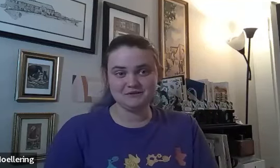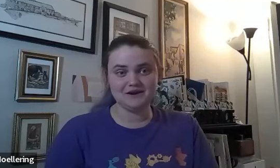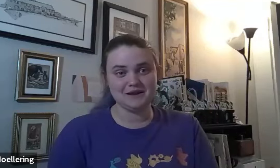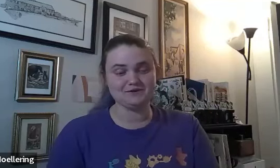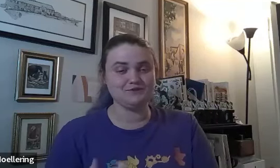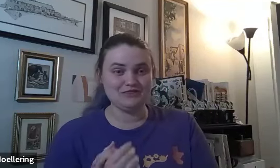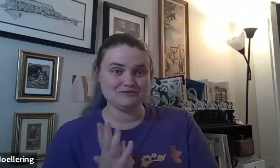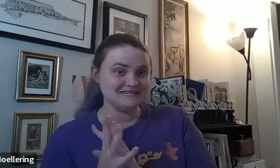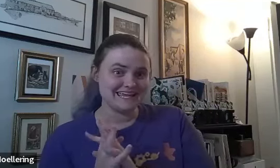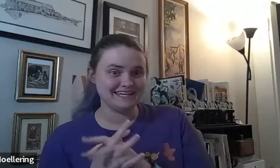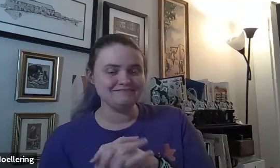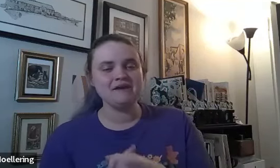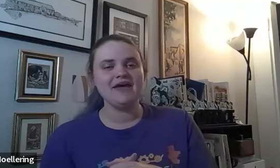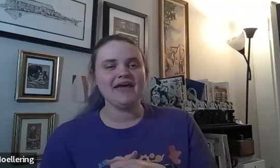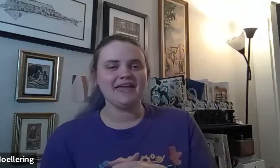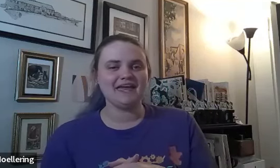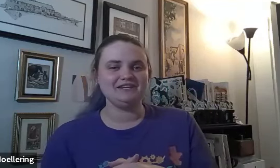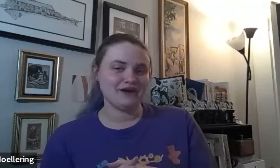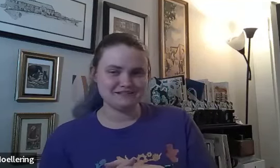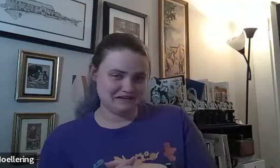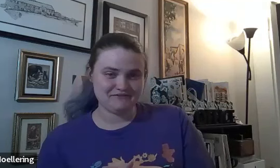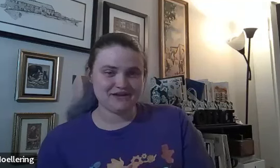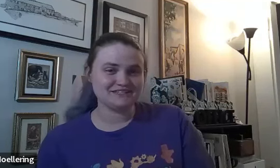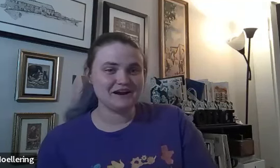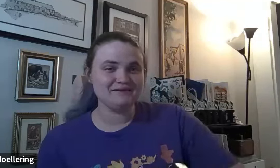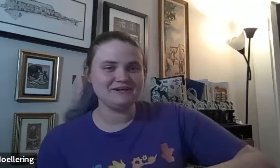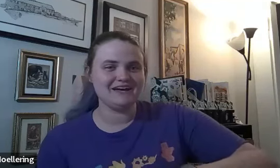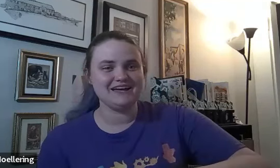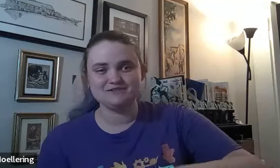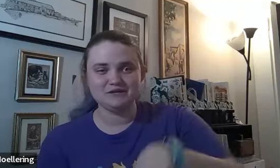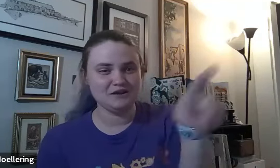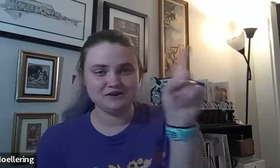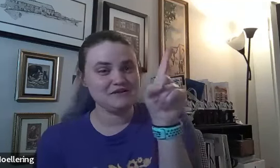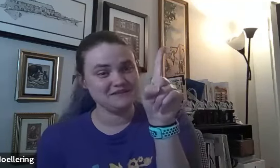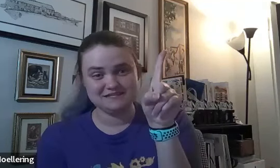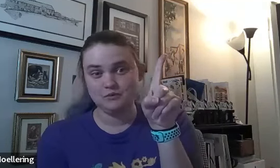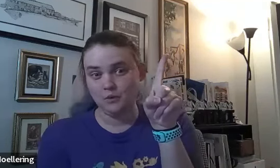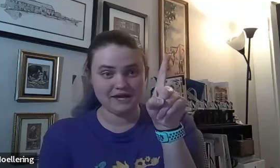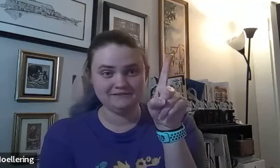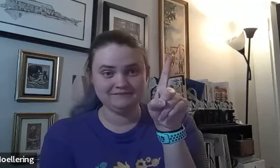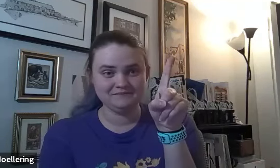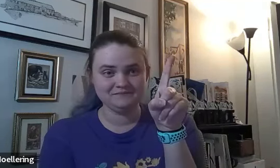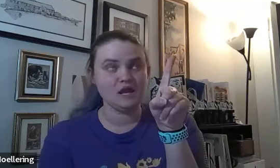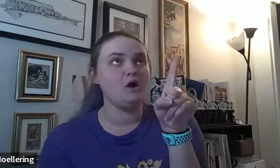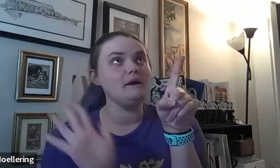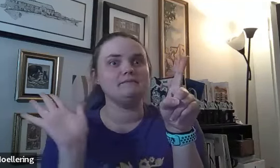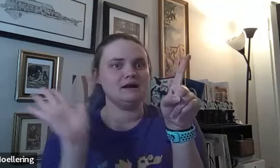are numbers 1 through 10. And you guys already have a head start because we all know that this is 1. Oh, wait, my